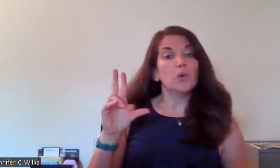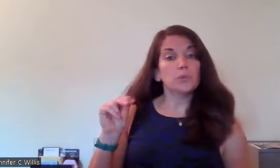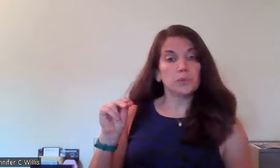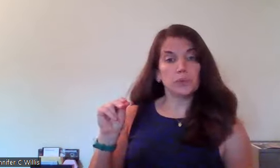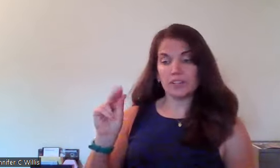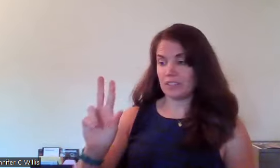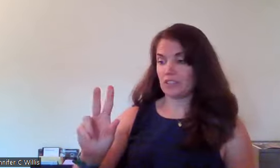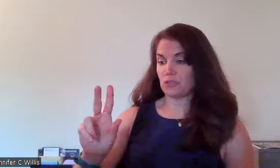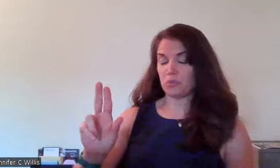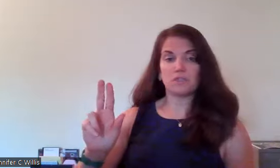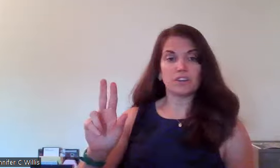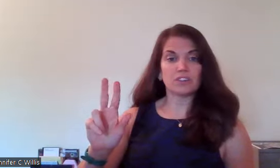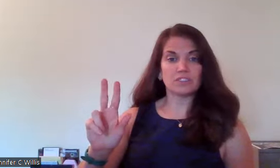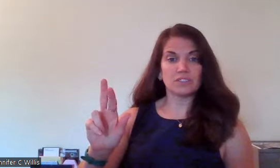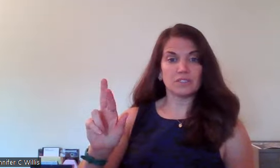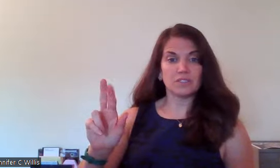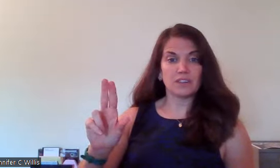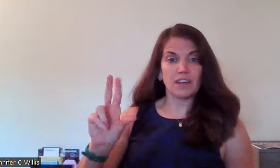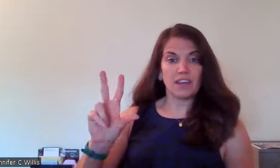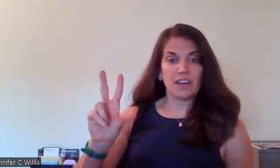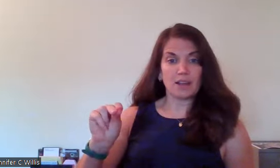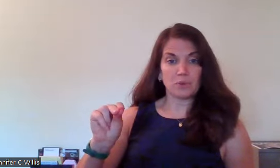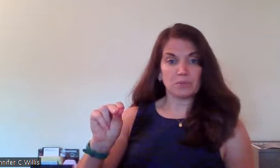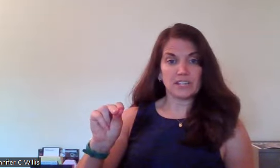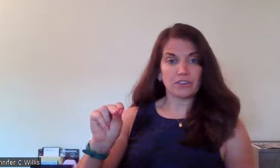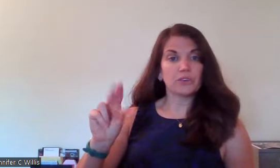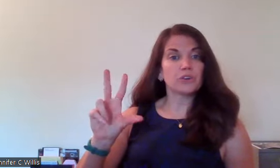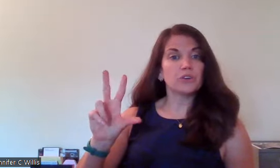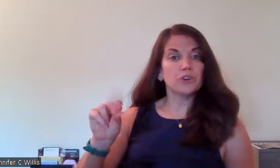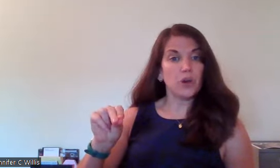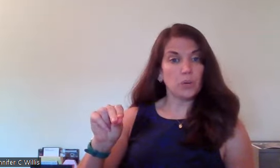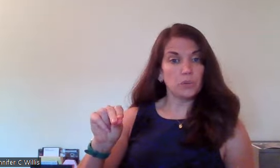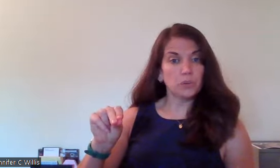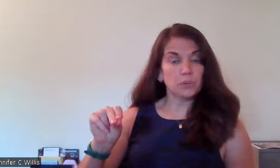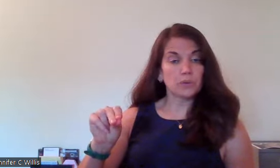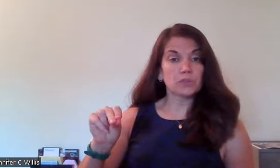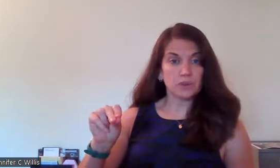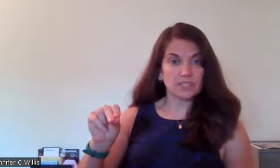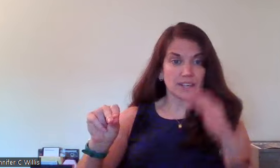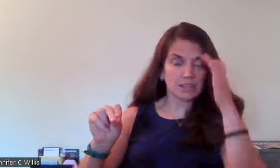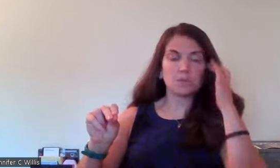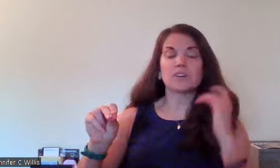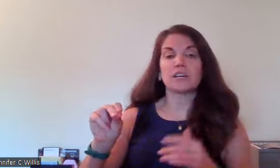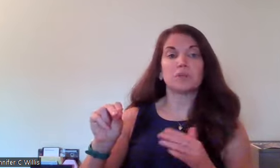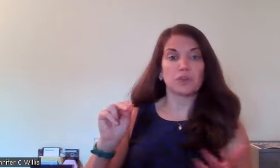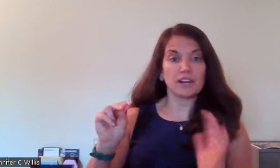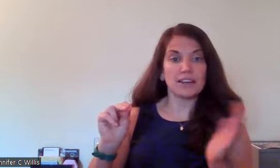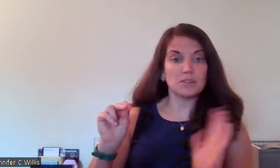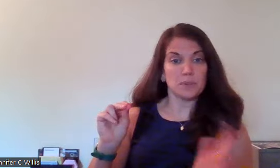No is your 3 fingers, and bring them together. No. So this again can be gradated depending